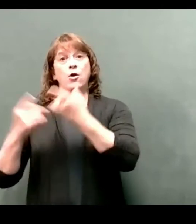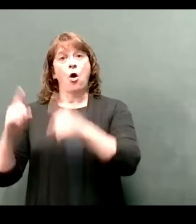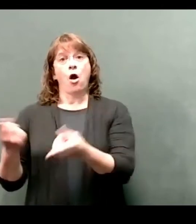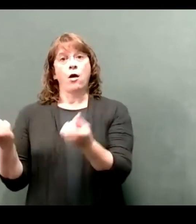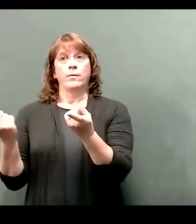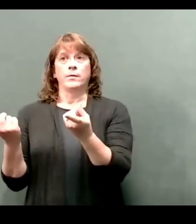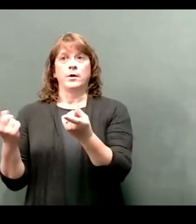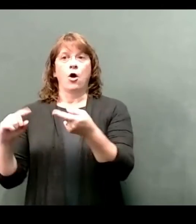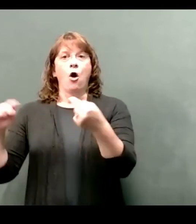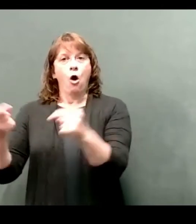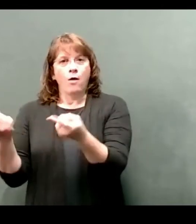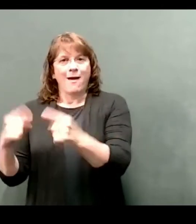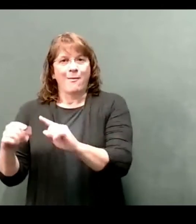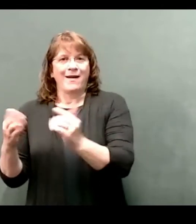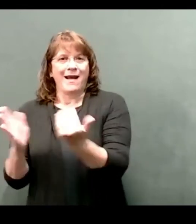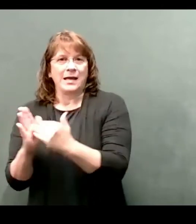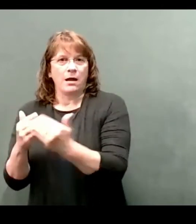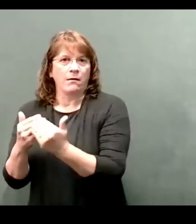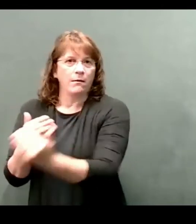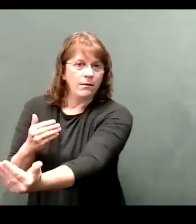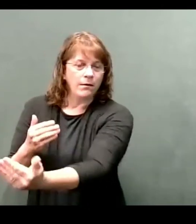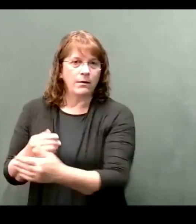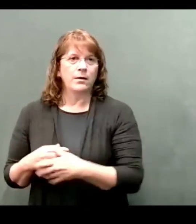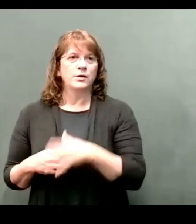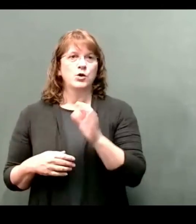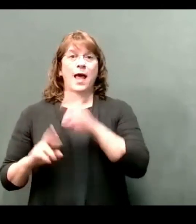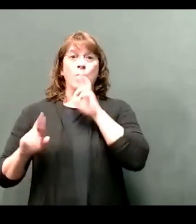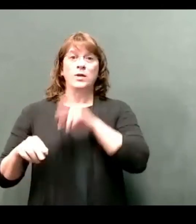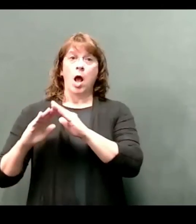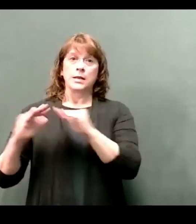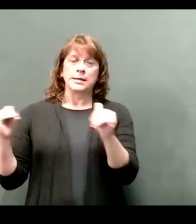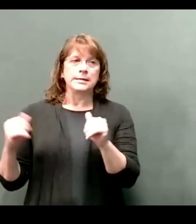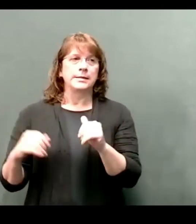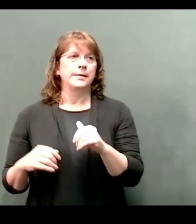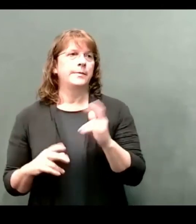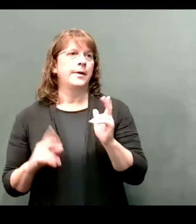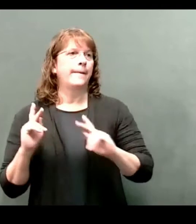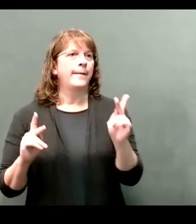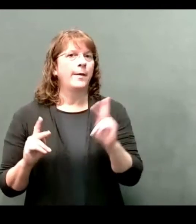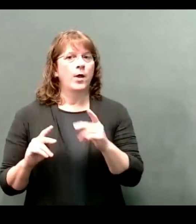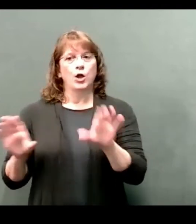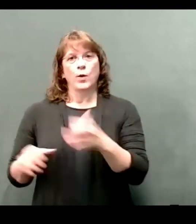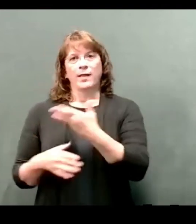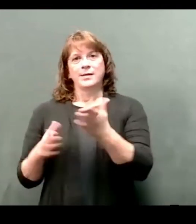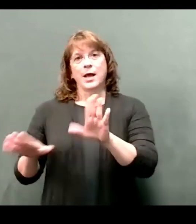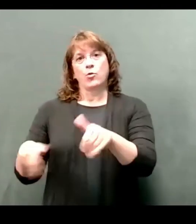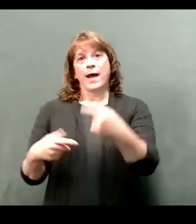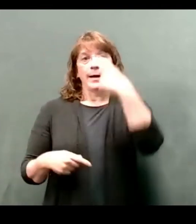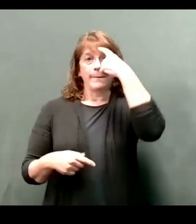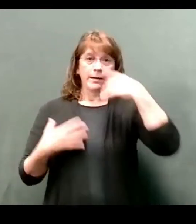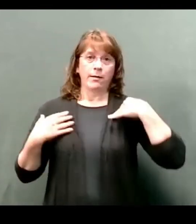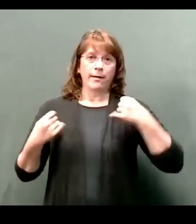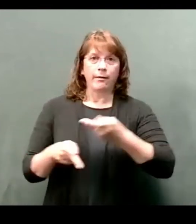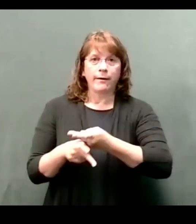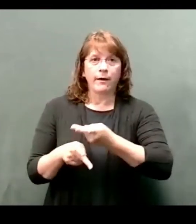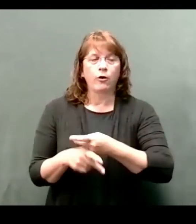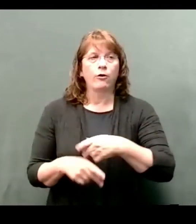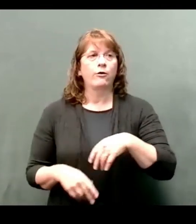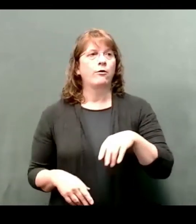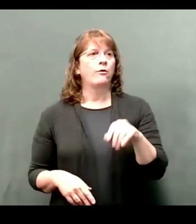harm from happening again to somebody, right? This is more what you see when we're looking at response systems, folks who are doing things like providing mental health care